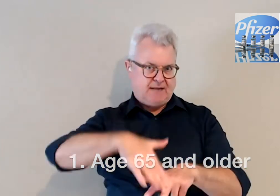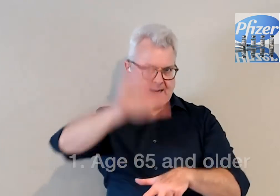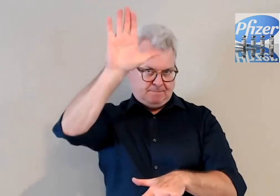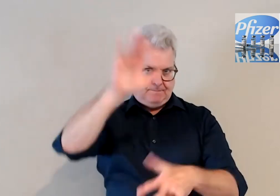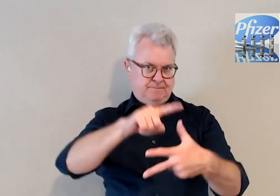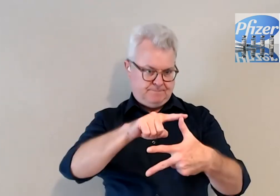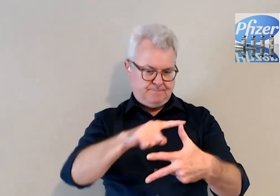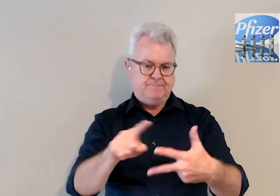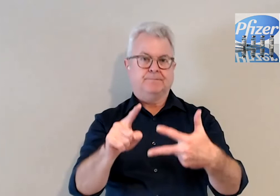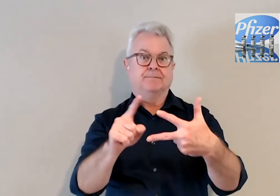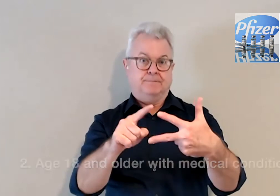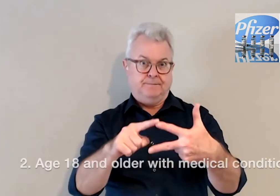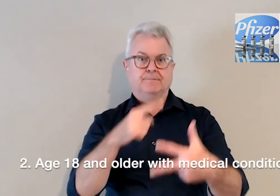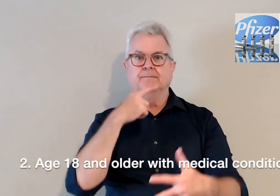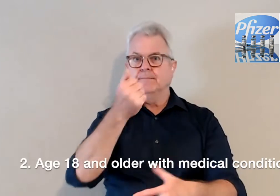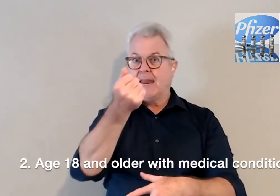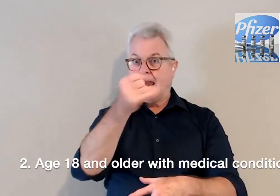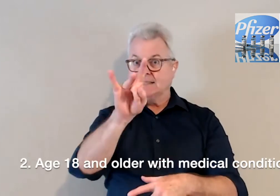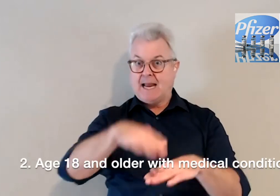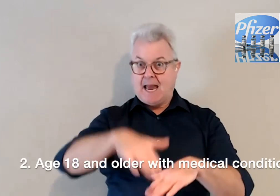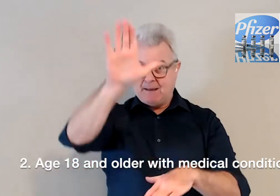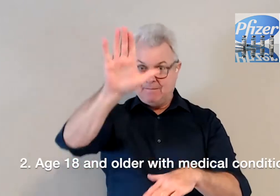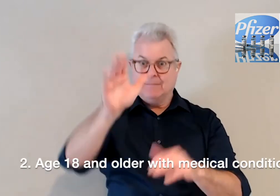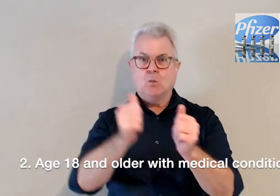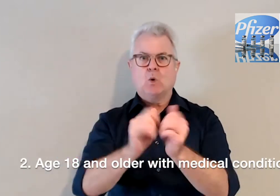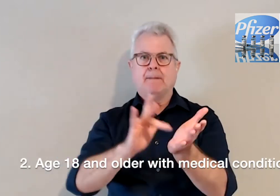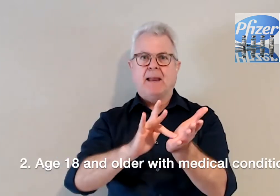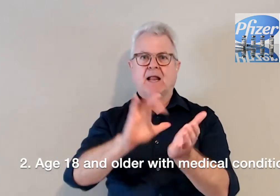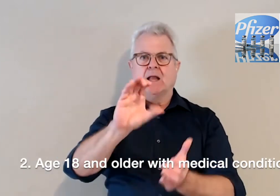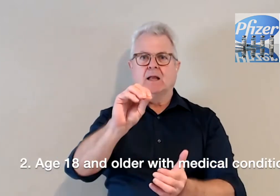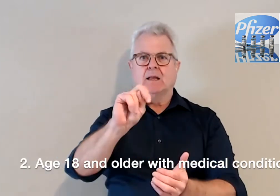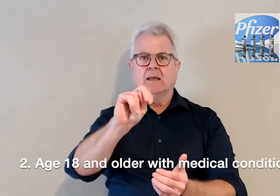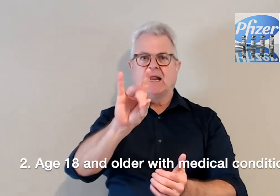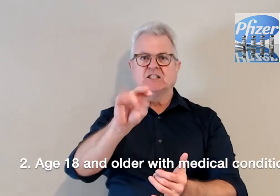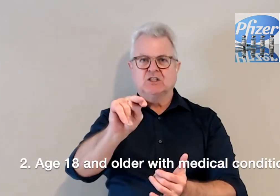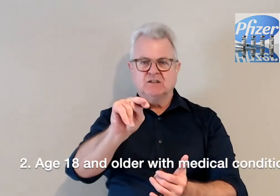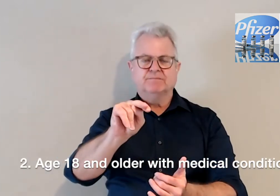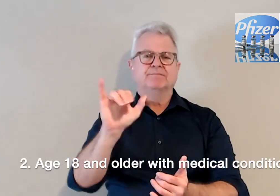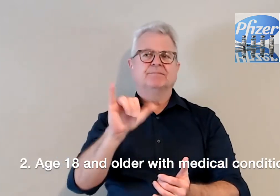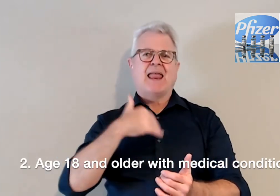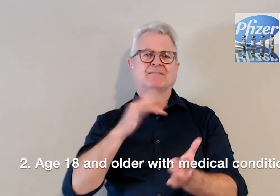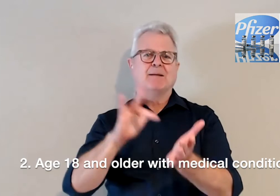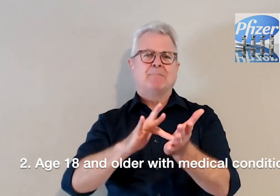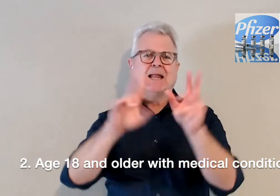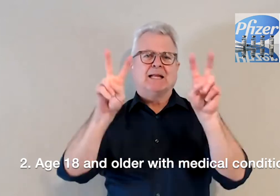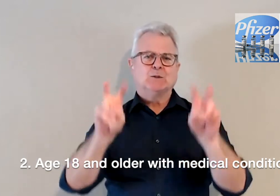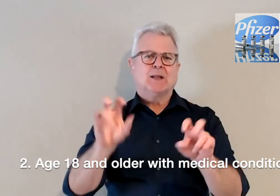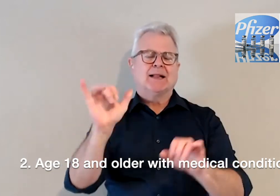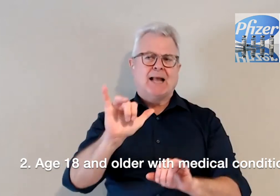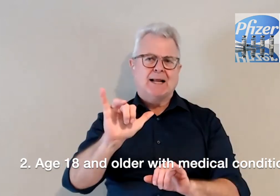are, first of all, the first group is 65 and over. The second category is for those who are 18 and over who